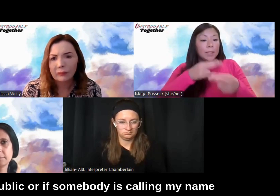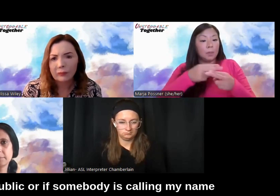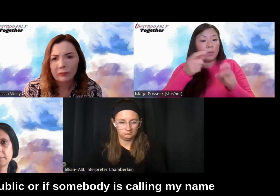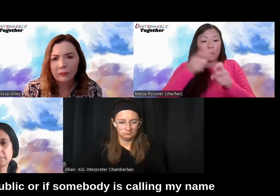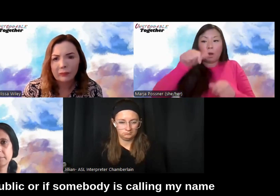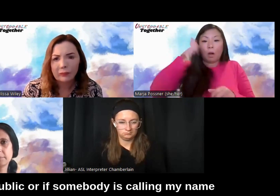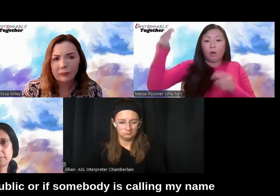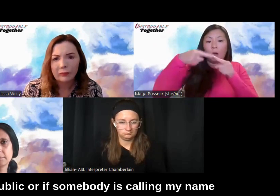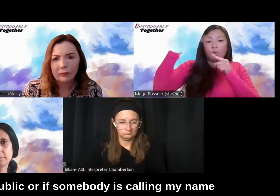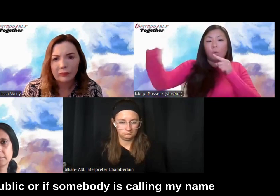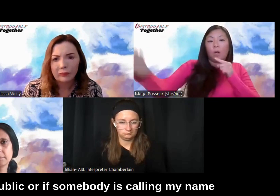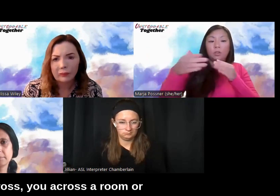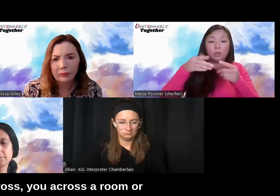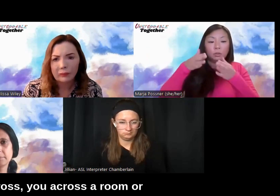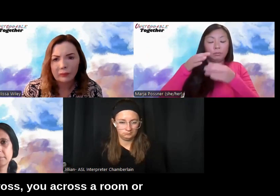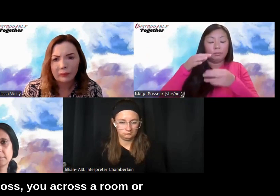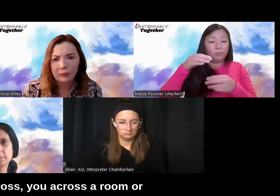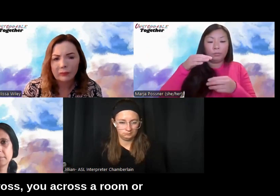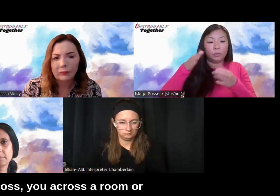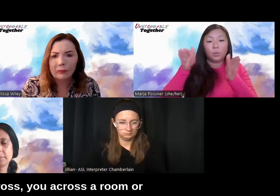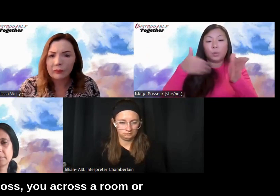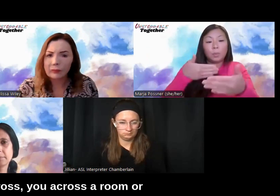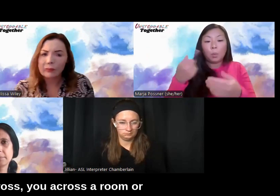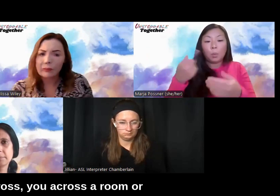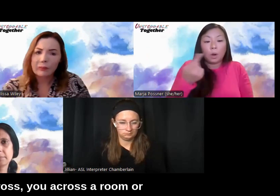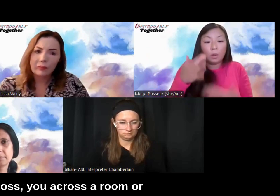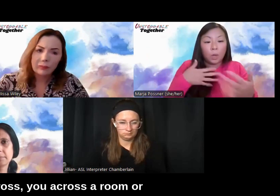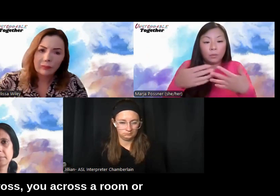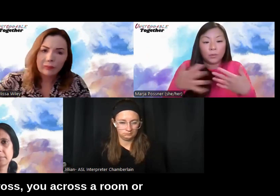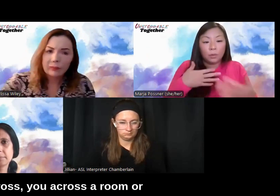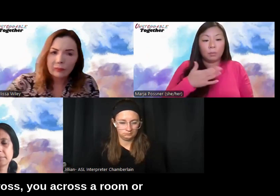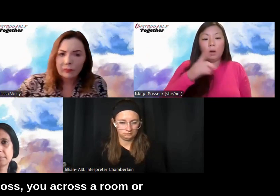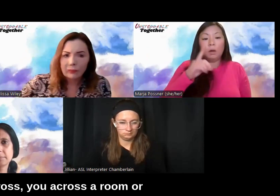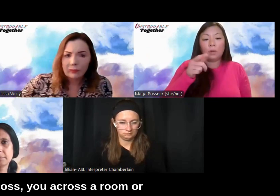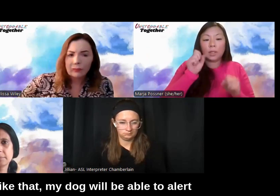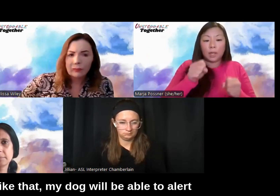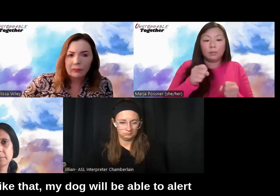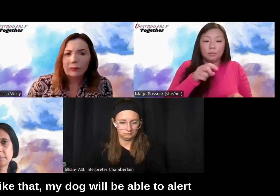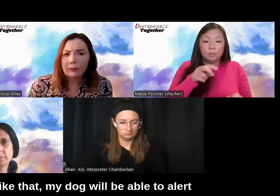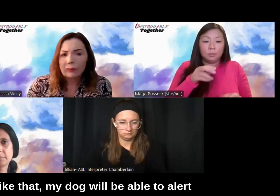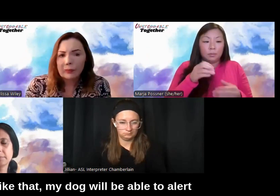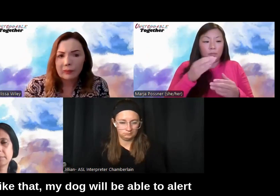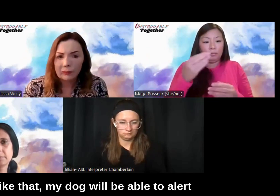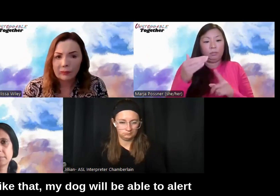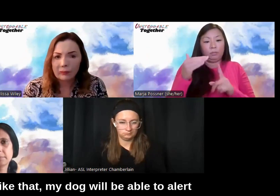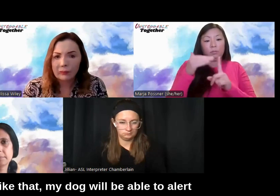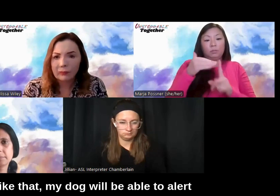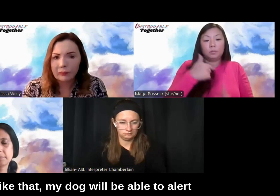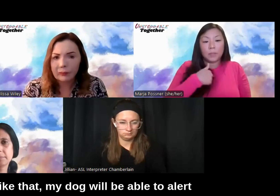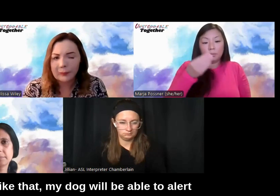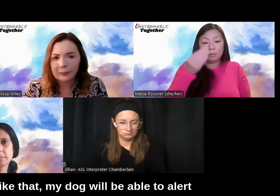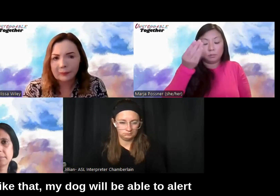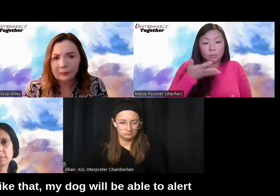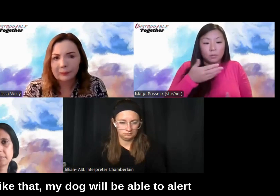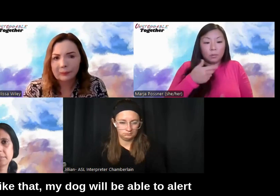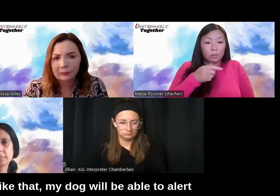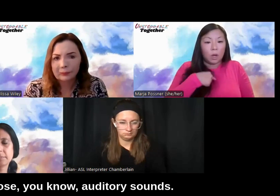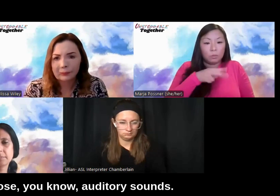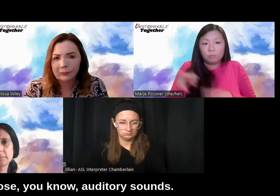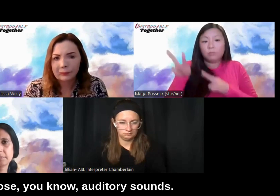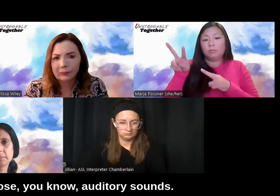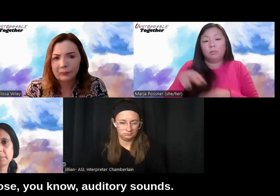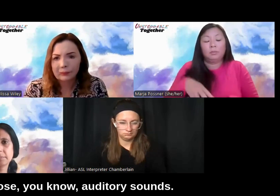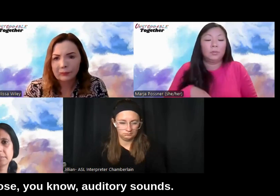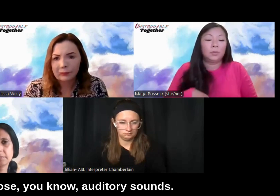public, or if somebody is calling my name across a room or something like that. My dog will be able to